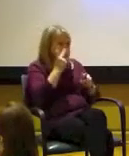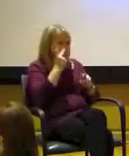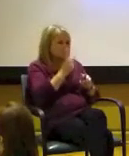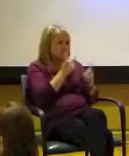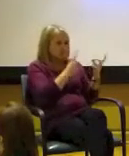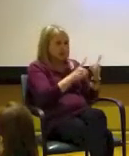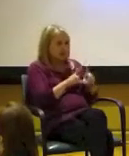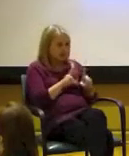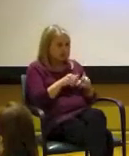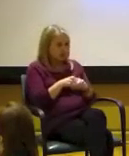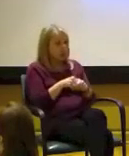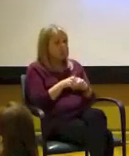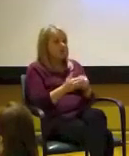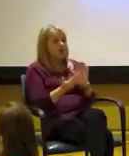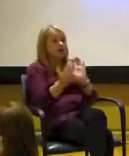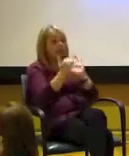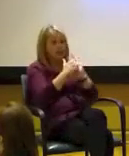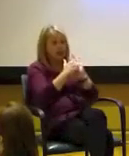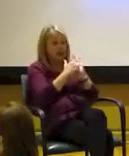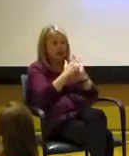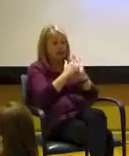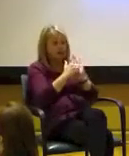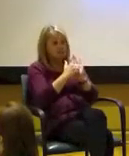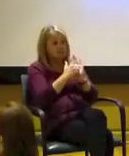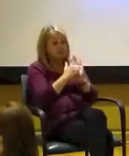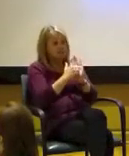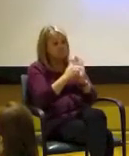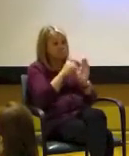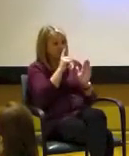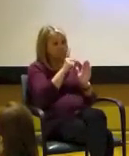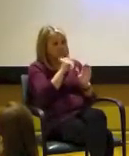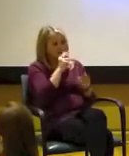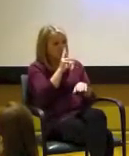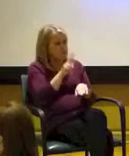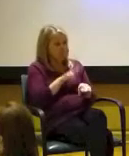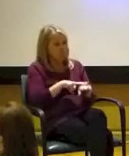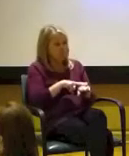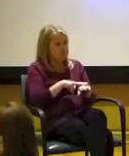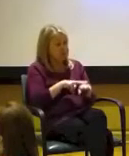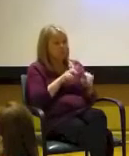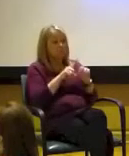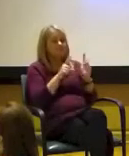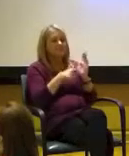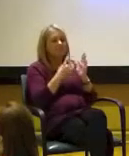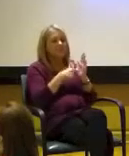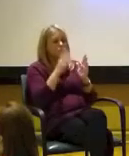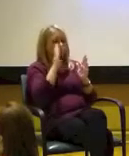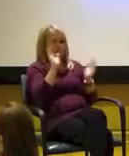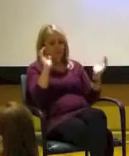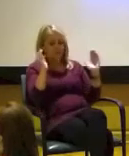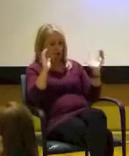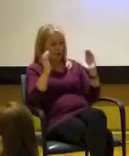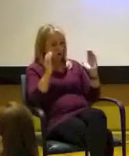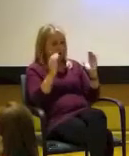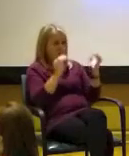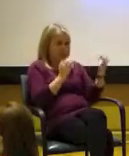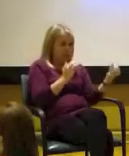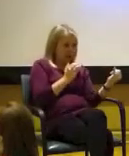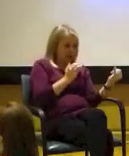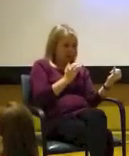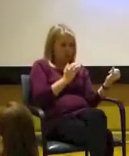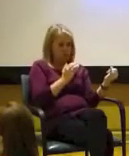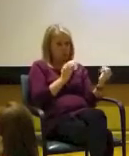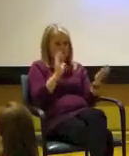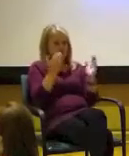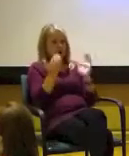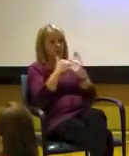data. And again, it's usually abnormal, but sometimes we like to compare it now and compare it again in